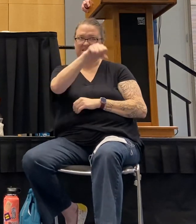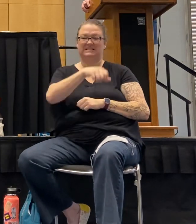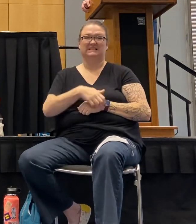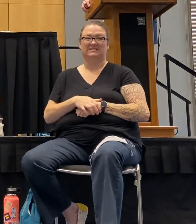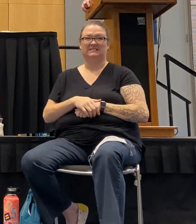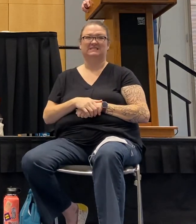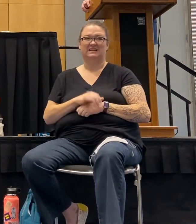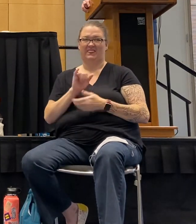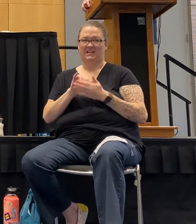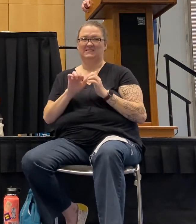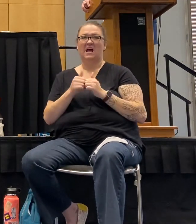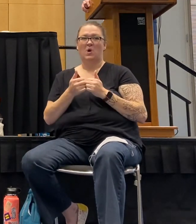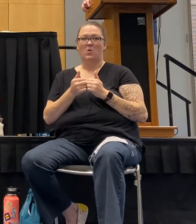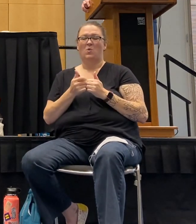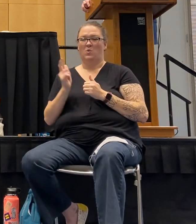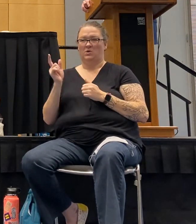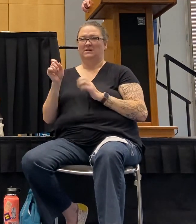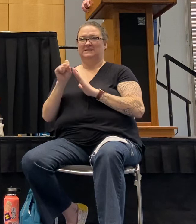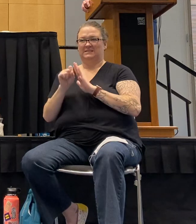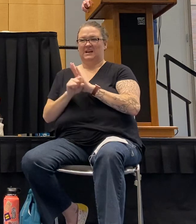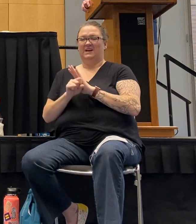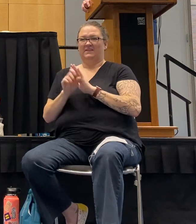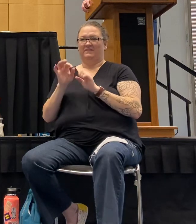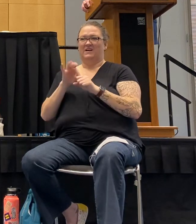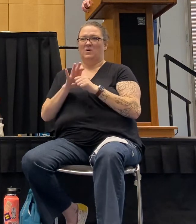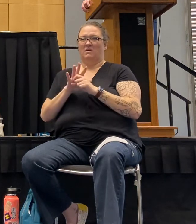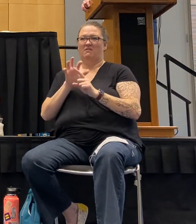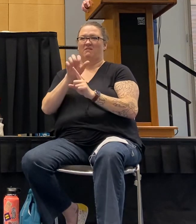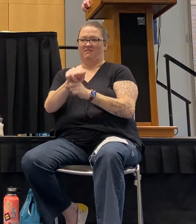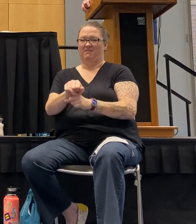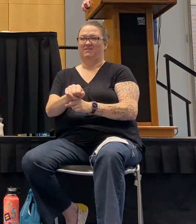yes. That's how they caught us by,